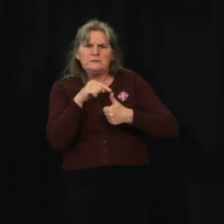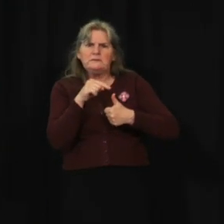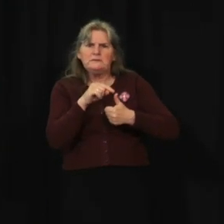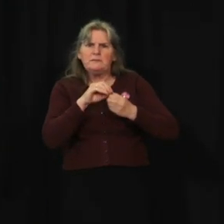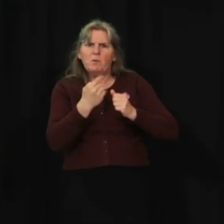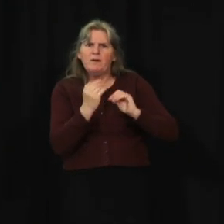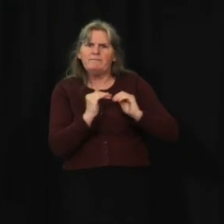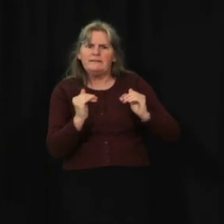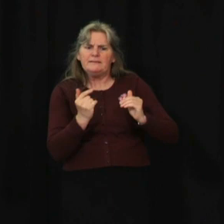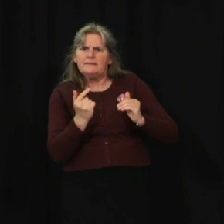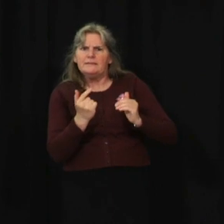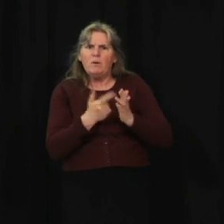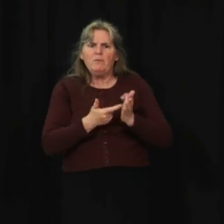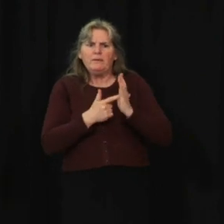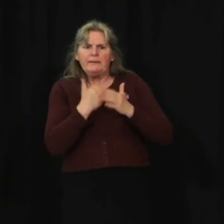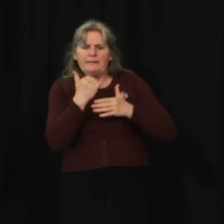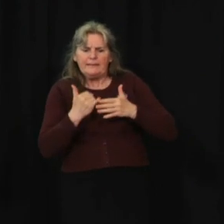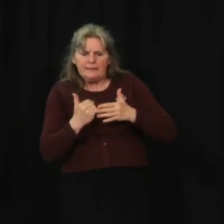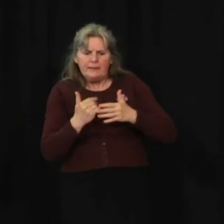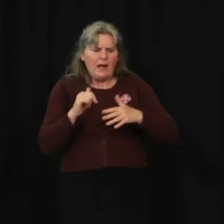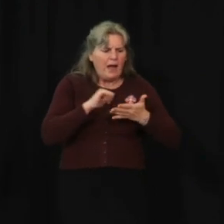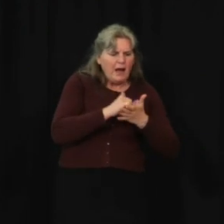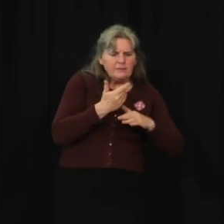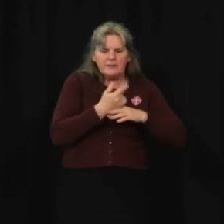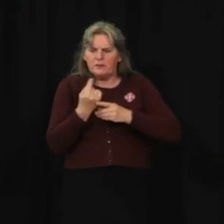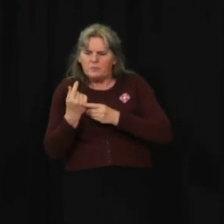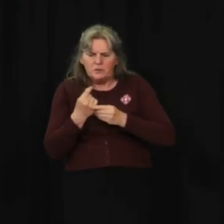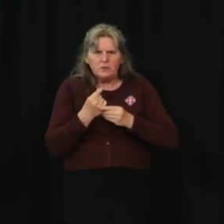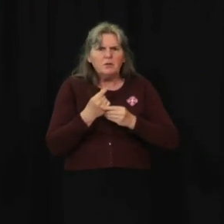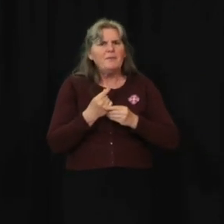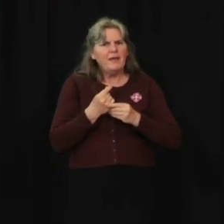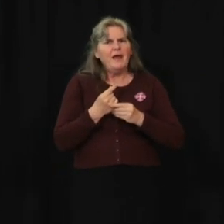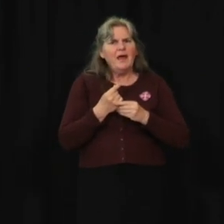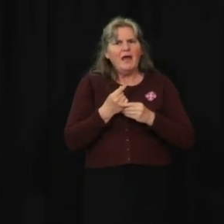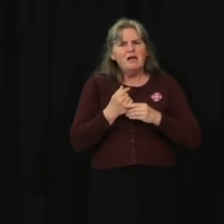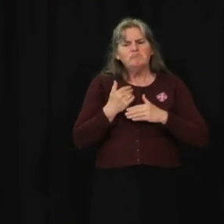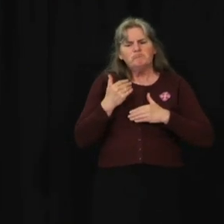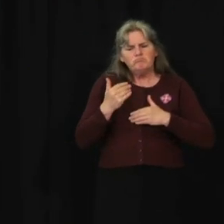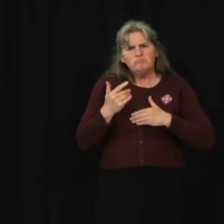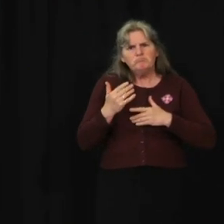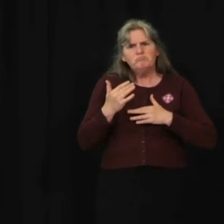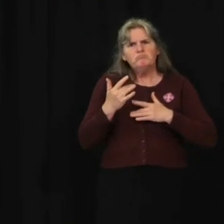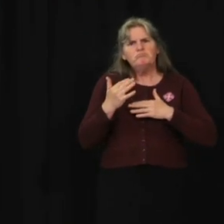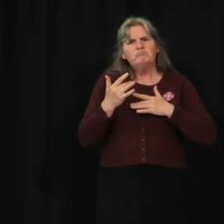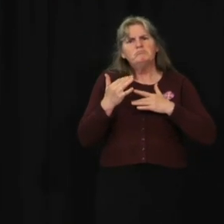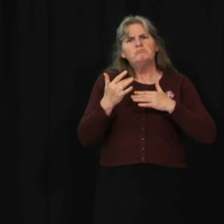So it's a progressive phase, and once we're